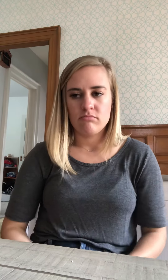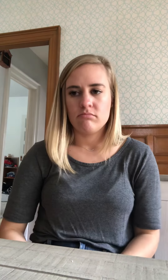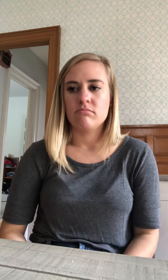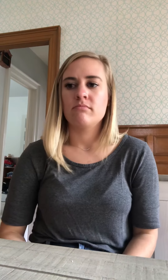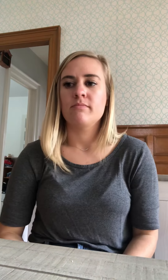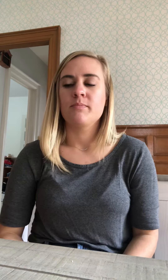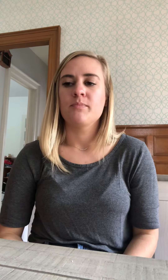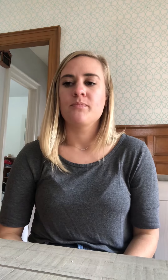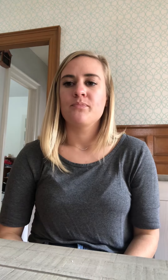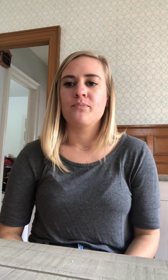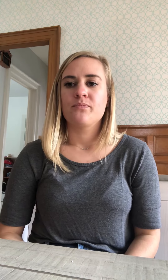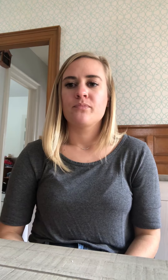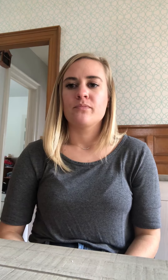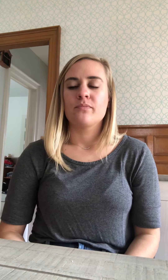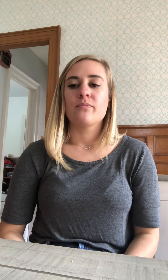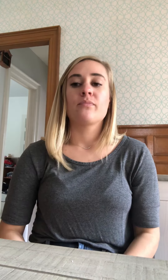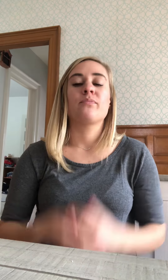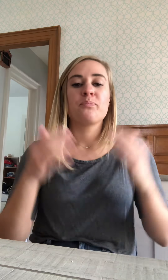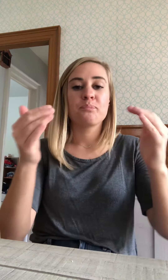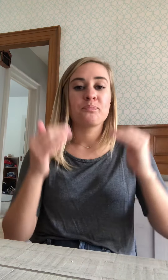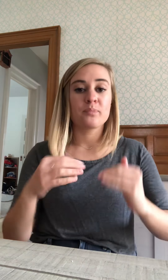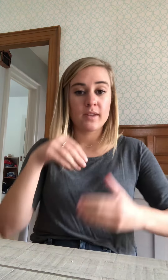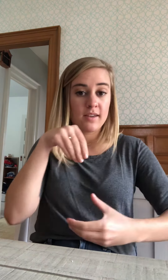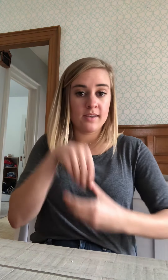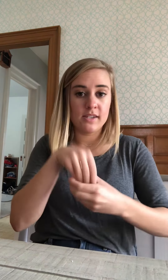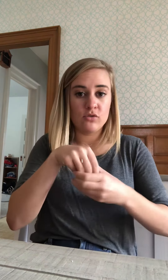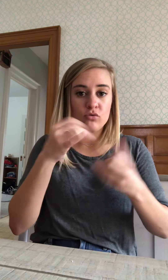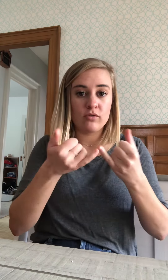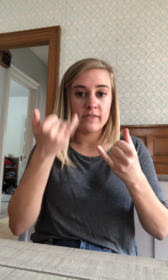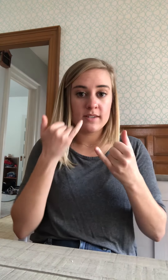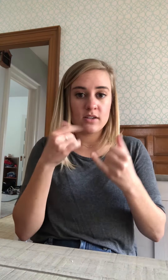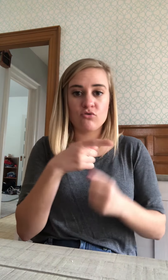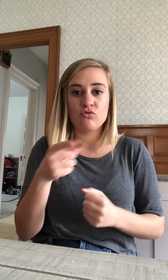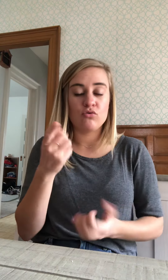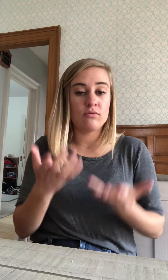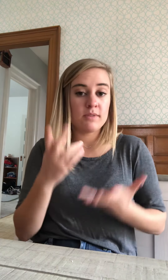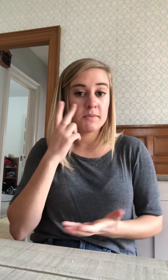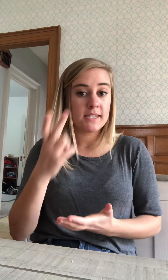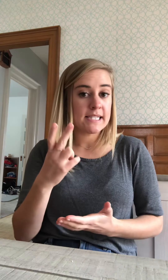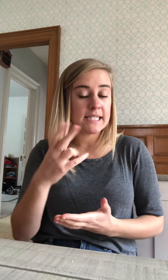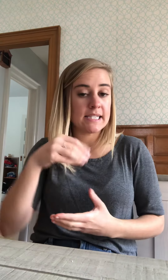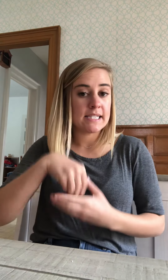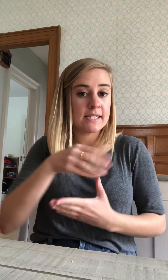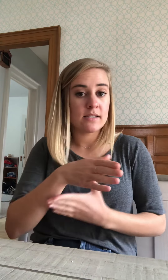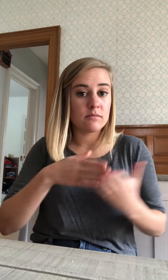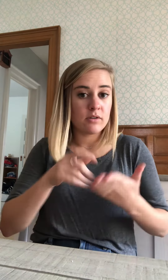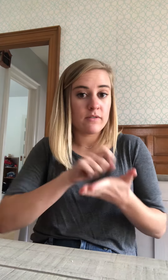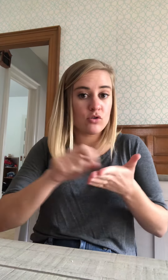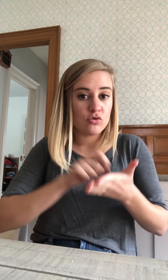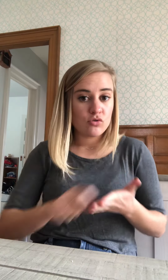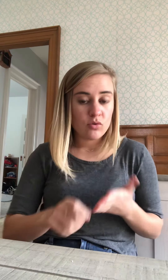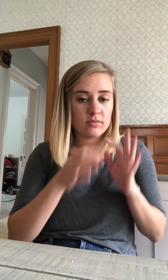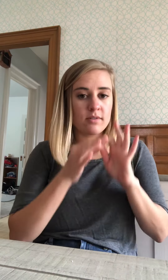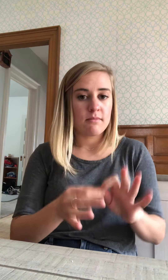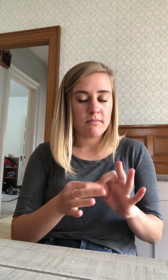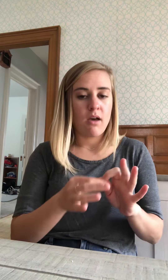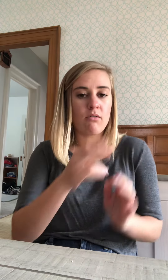So with internal fixation, you may see in some of these notes on these patients, ORIF. That means open